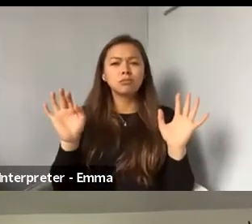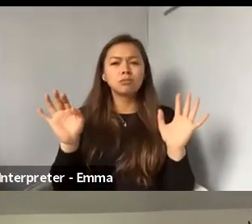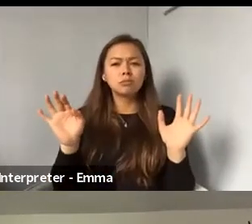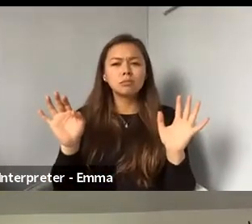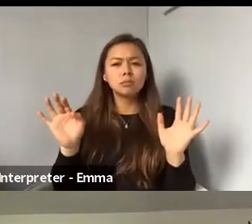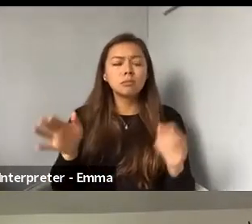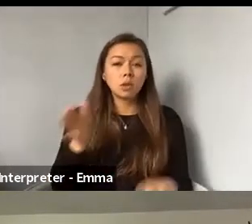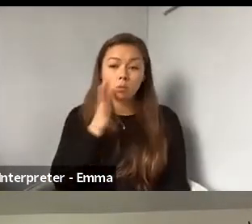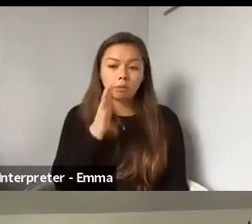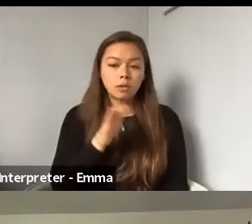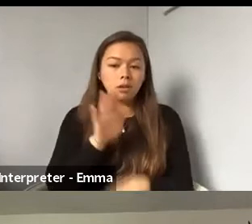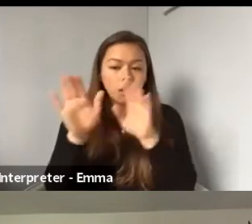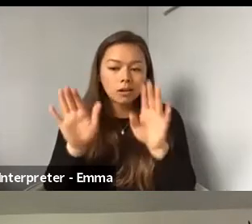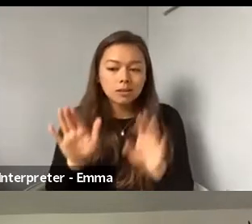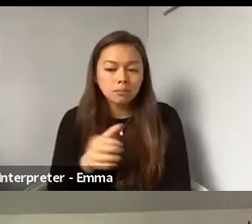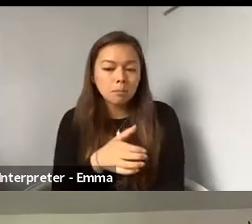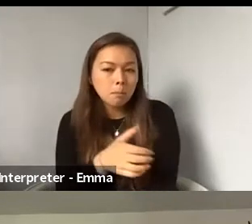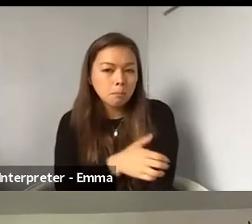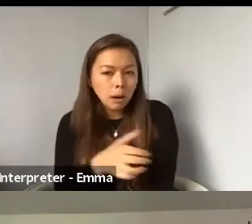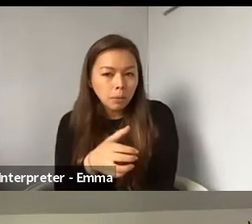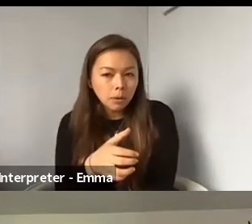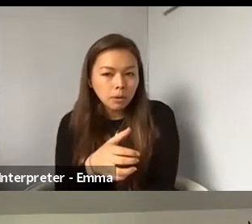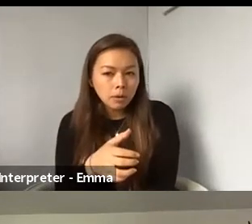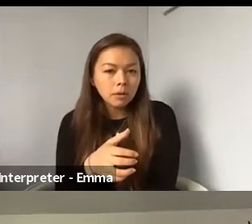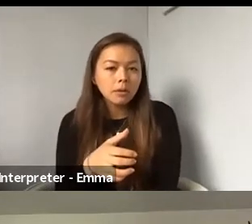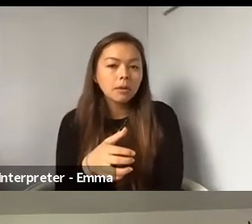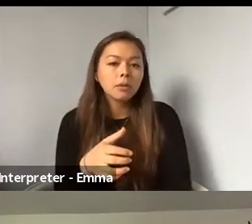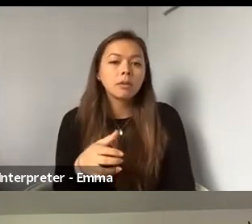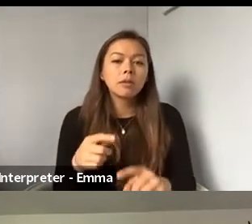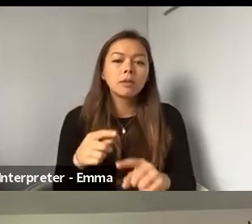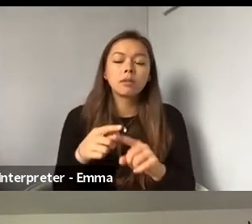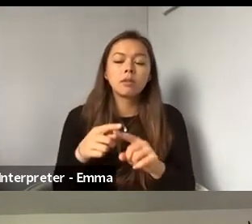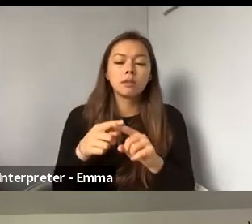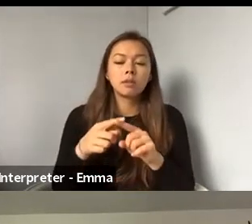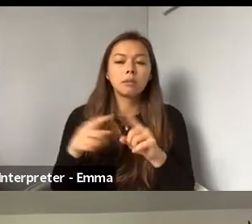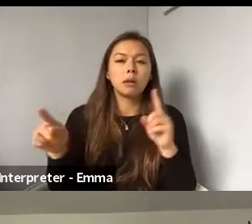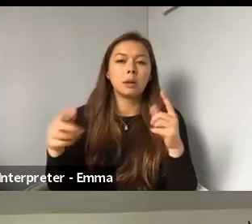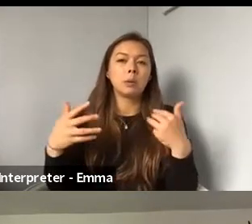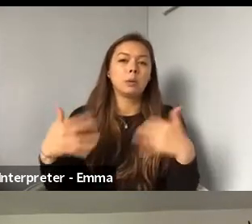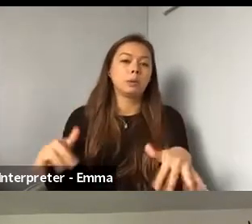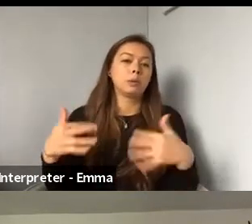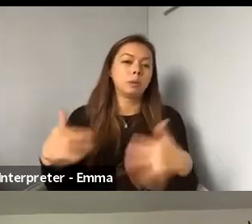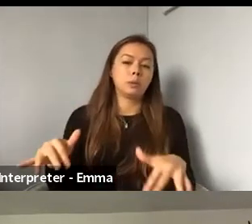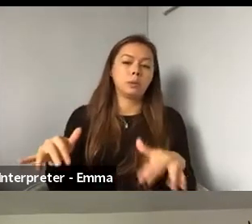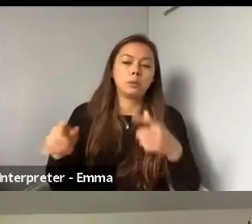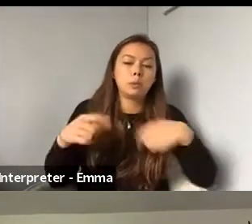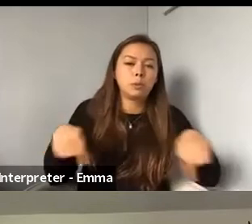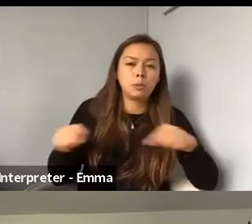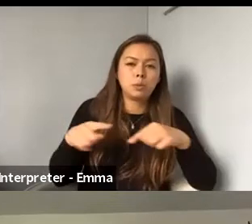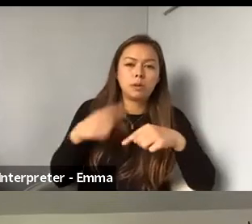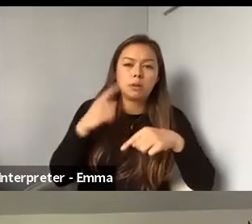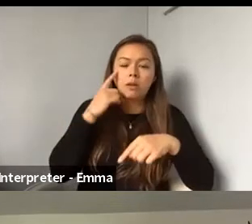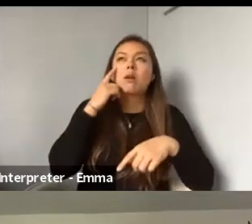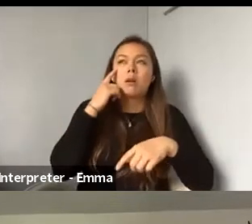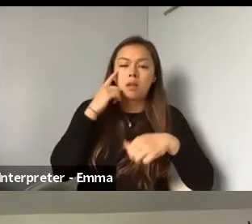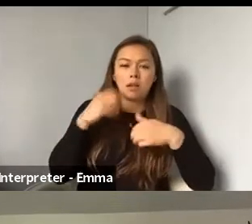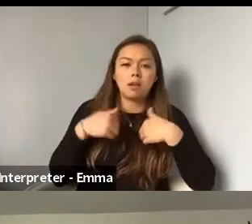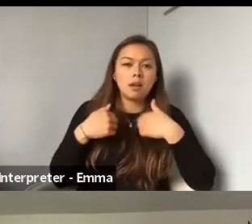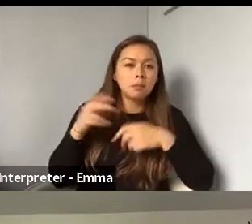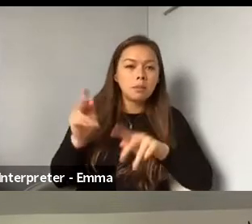power to have, but we certainly consider it, and we consider it in the lives of the young people that we work with. So right from the very